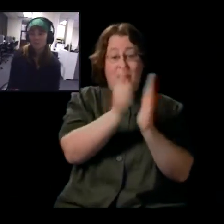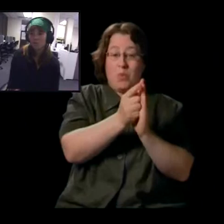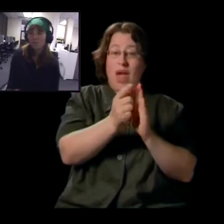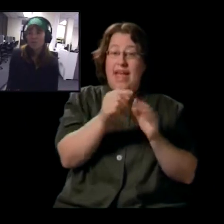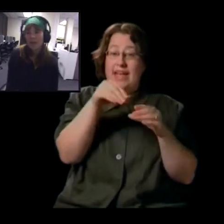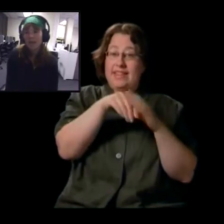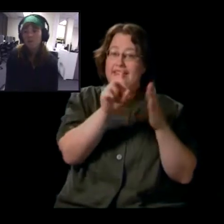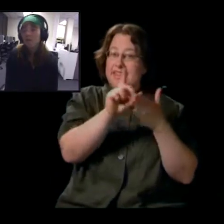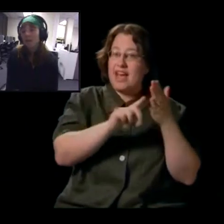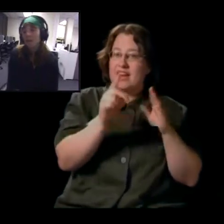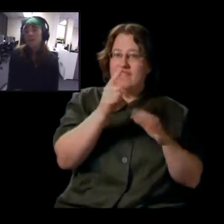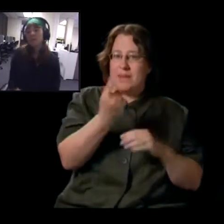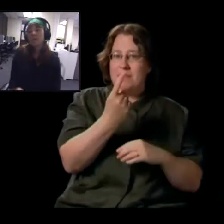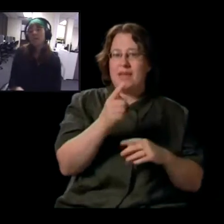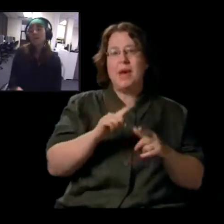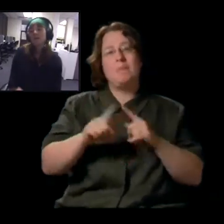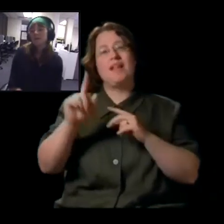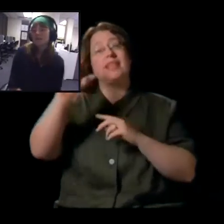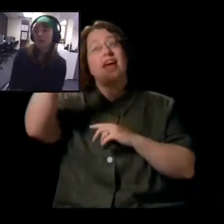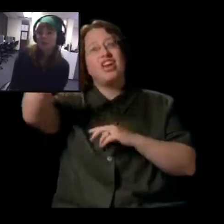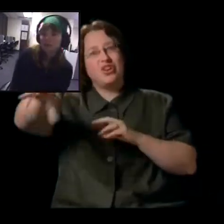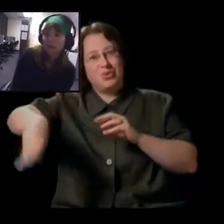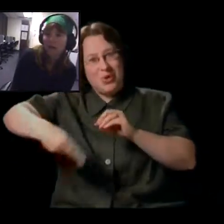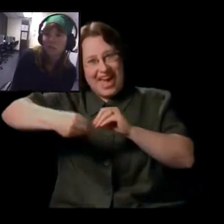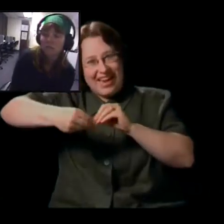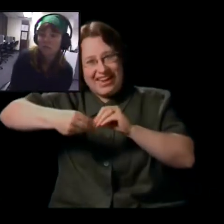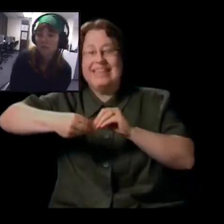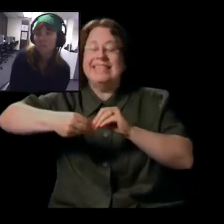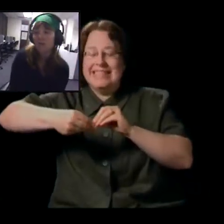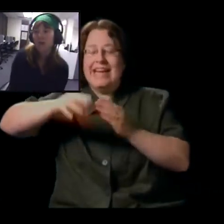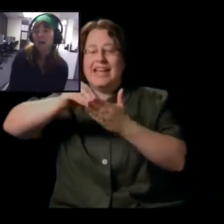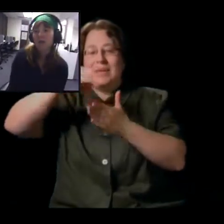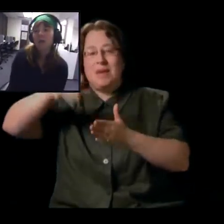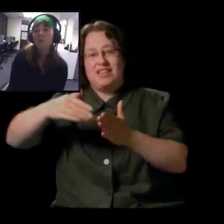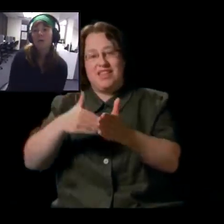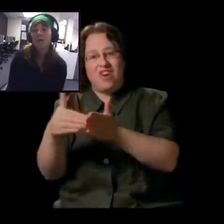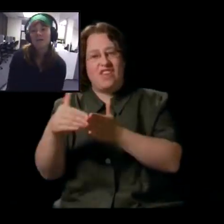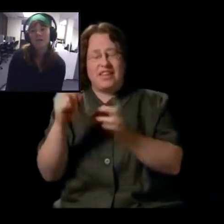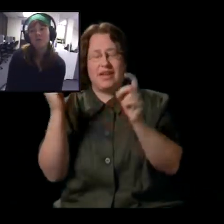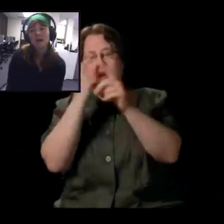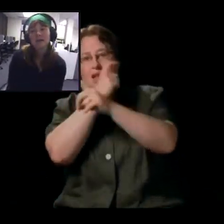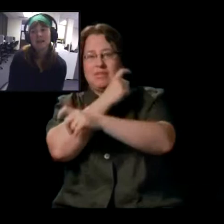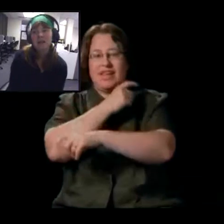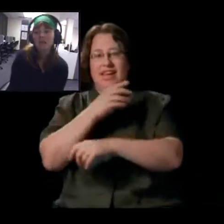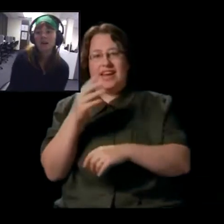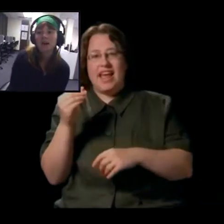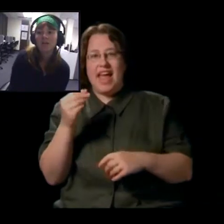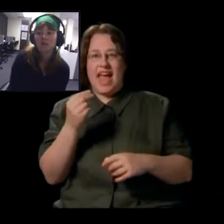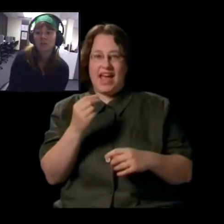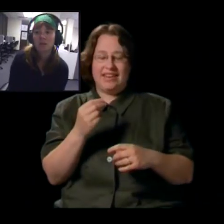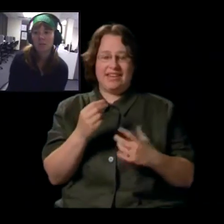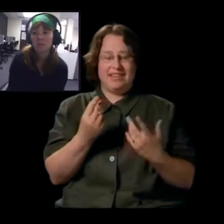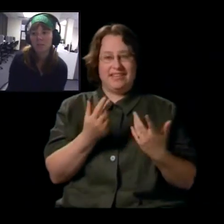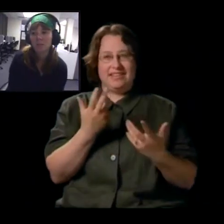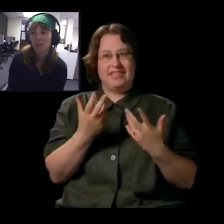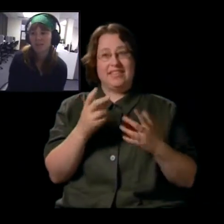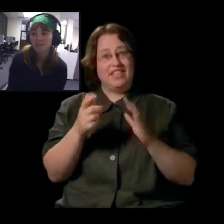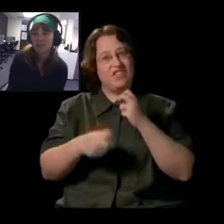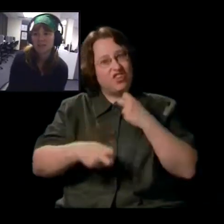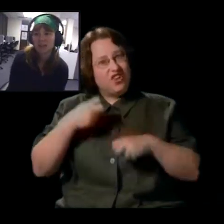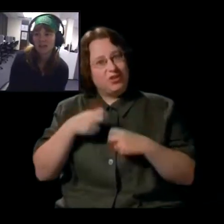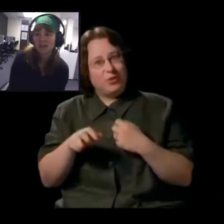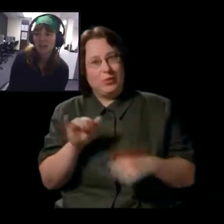very much work to add right away the design that you need for that. Whereas if you add it later, very often it becomes